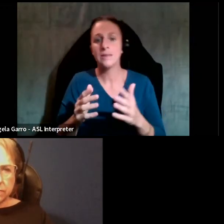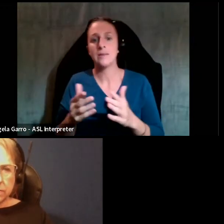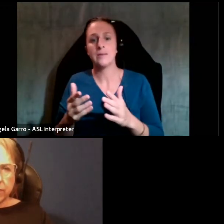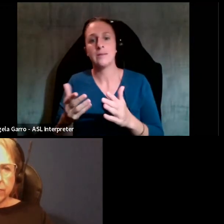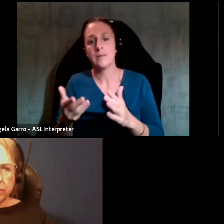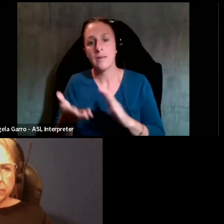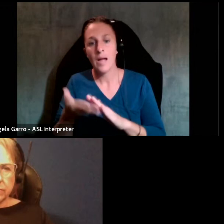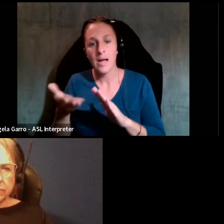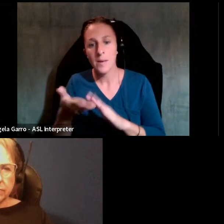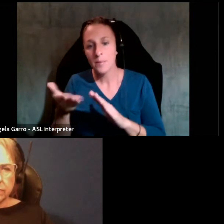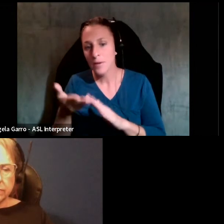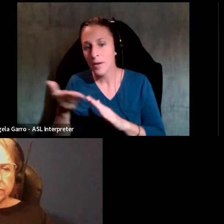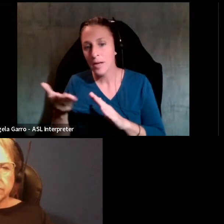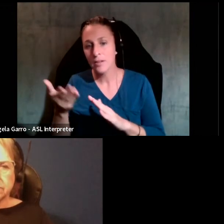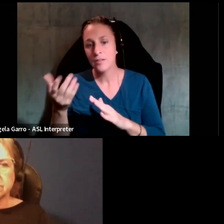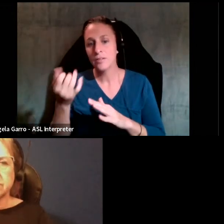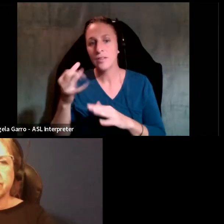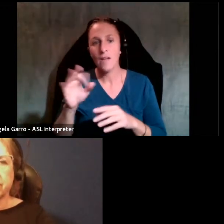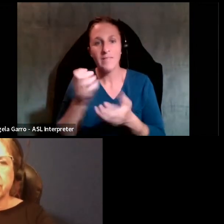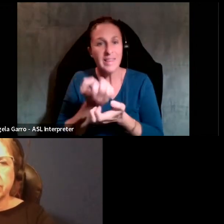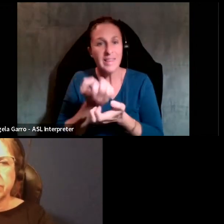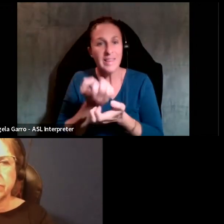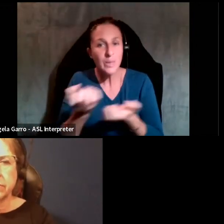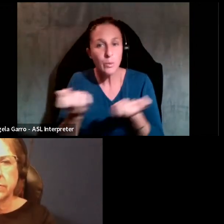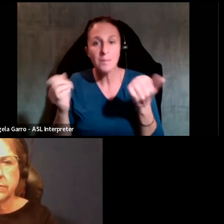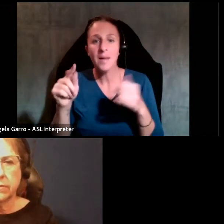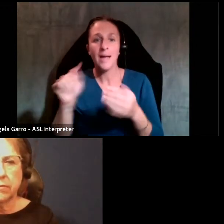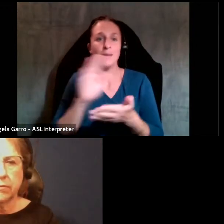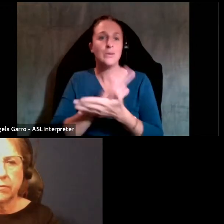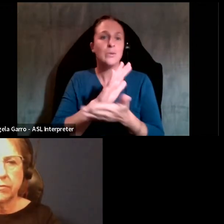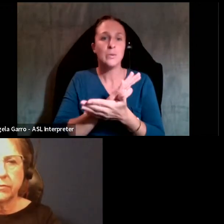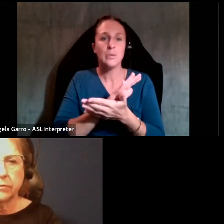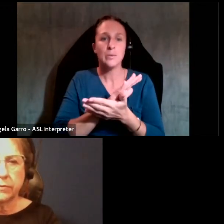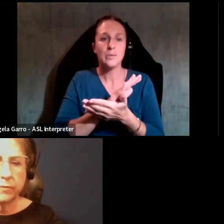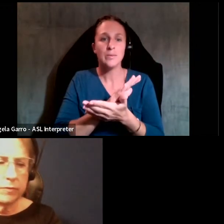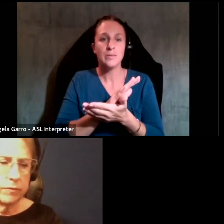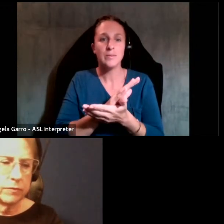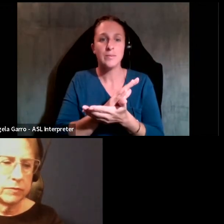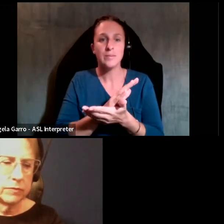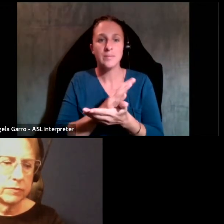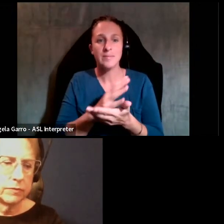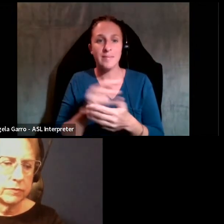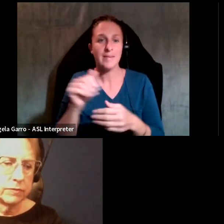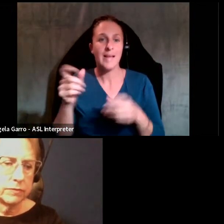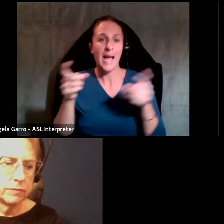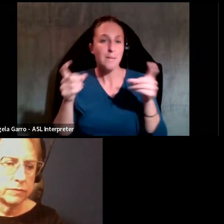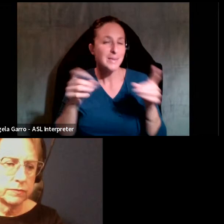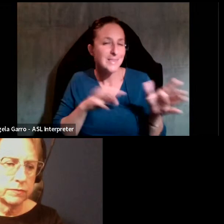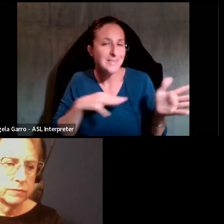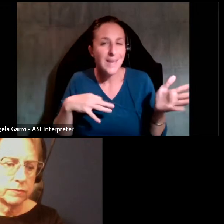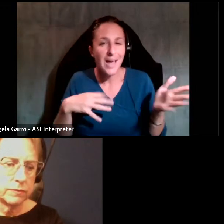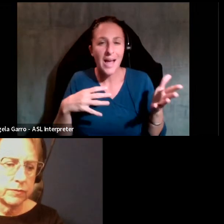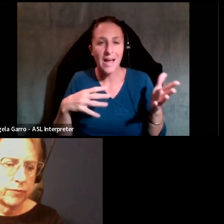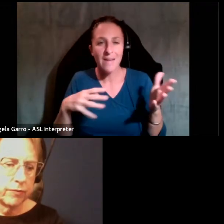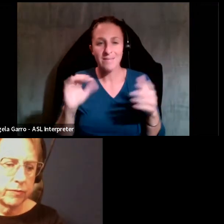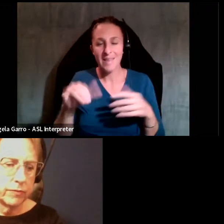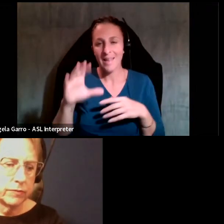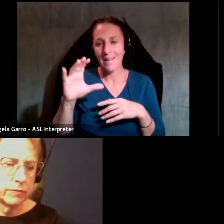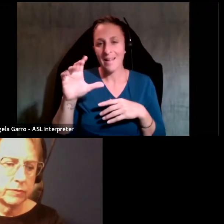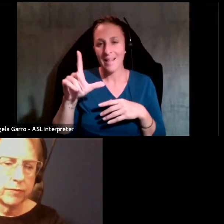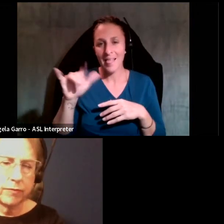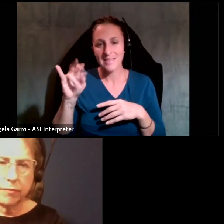of all the equipment at schools. The admin staff are classified,